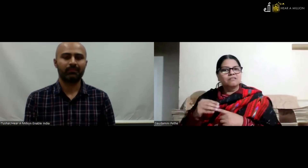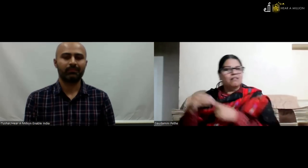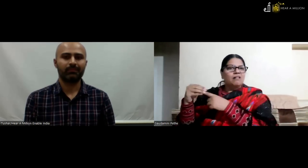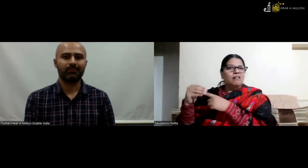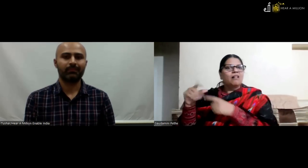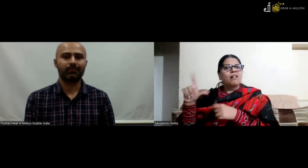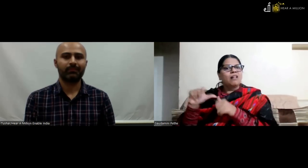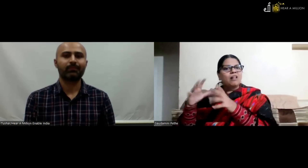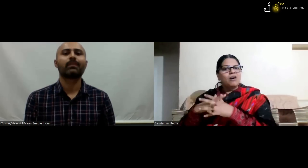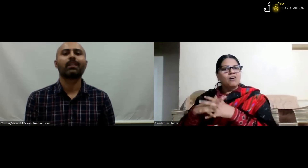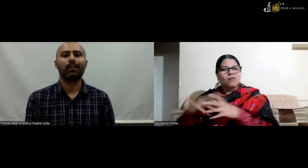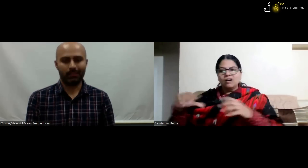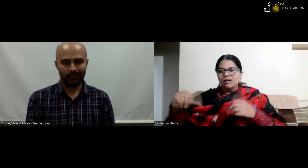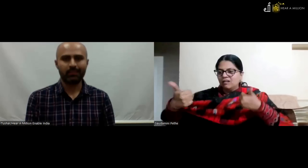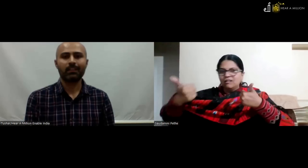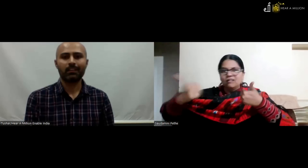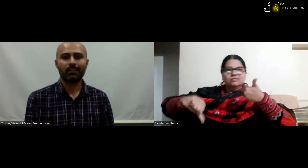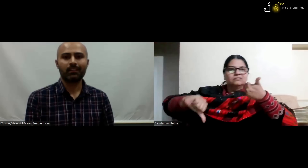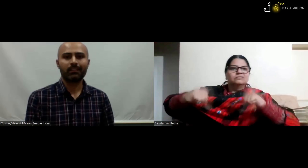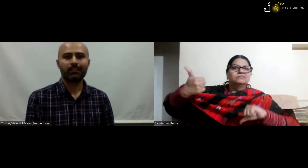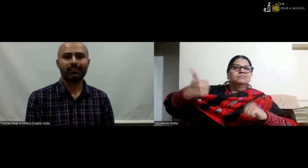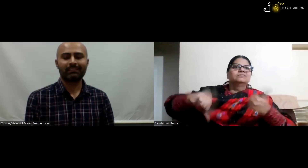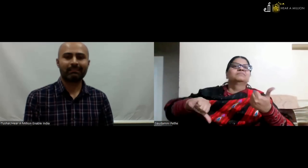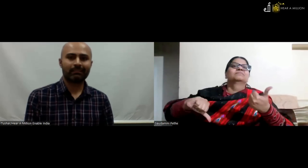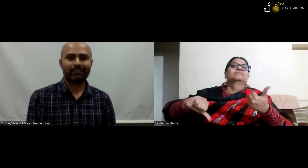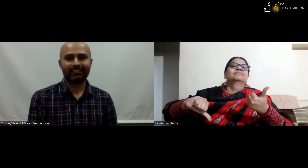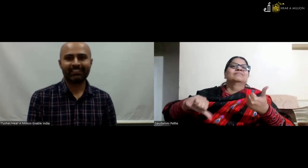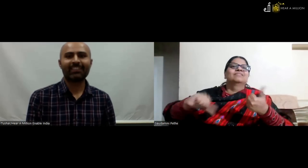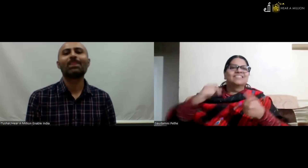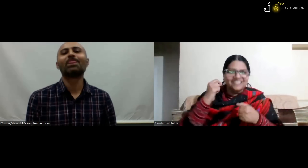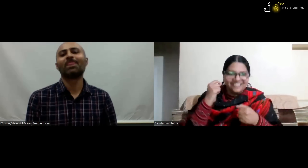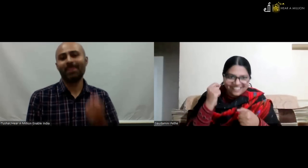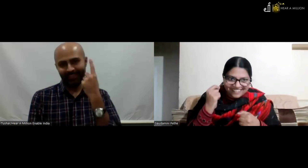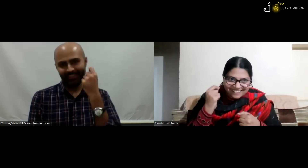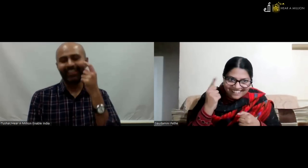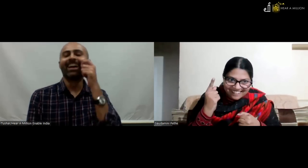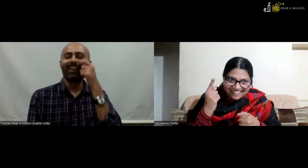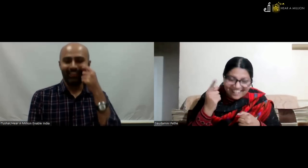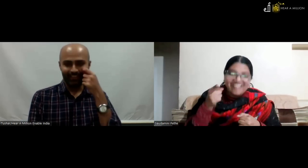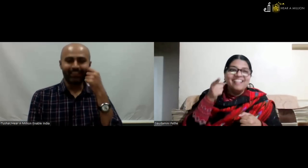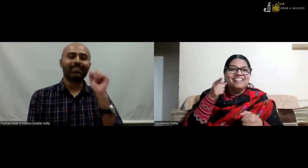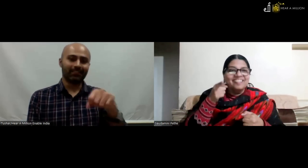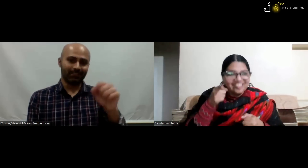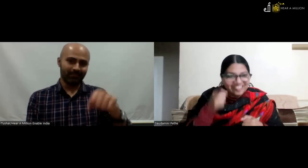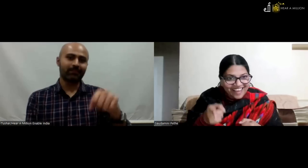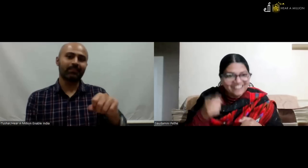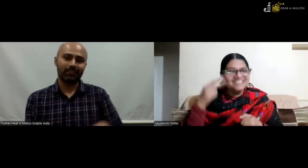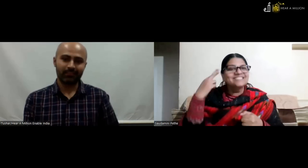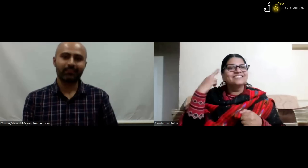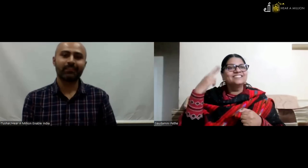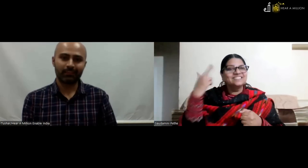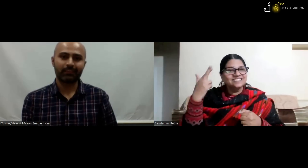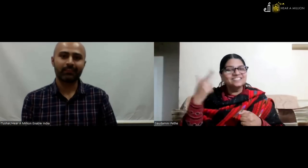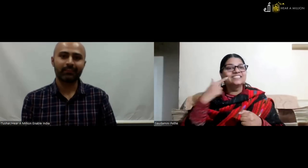applicable to the MVA or whether the RPWD Act, special law or the general law, which would be applicable, you need to understand this